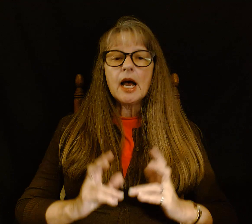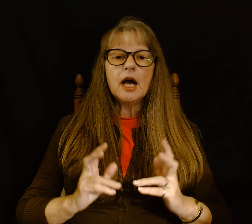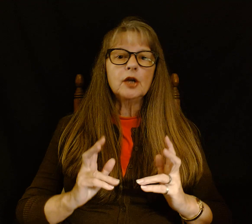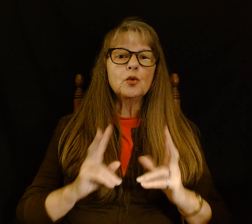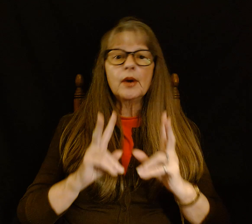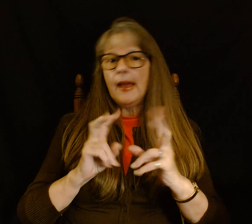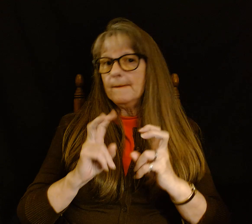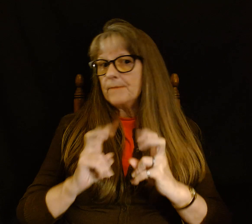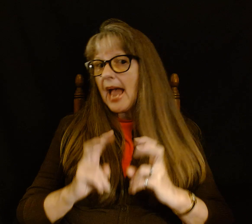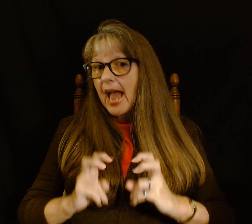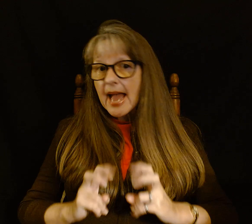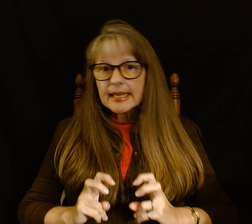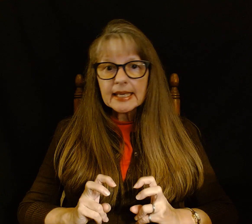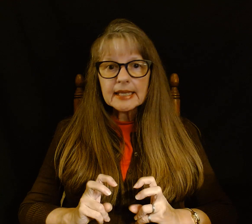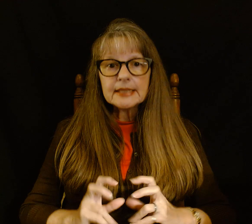you want to unpack it.